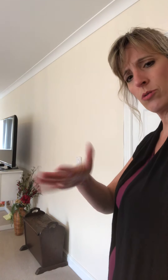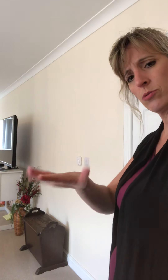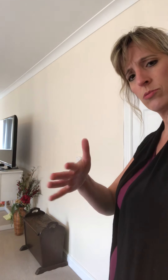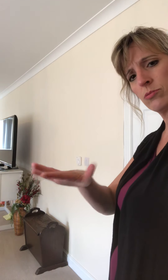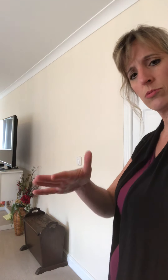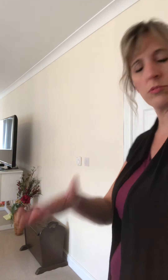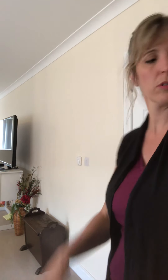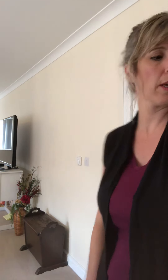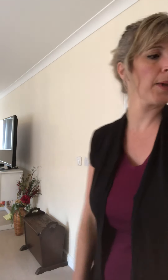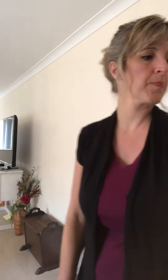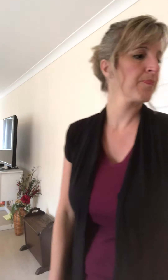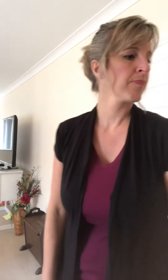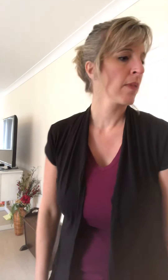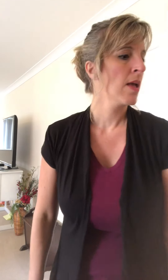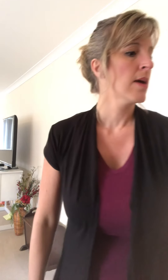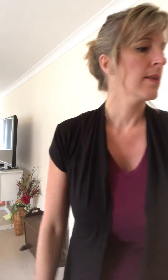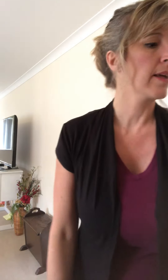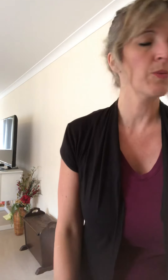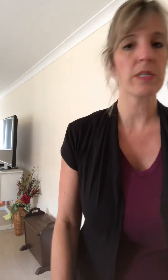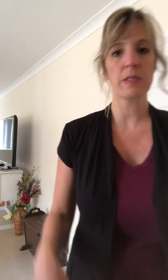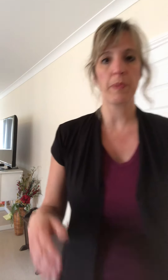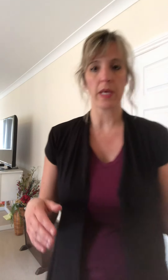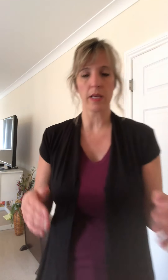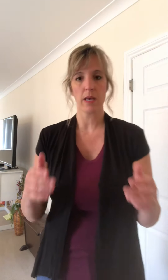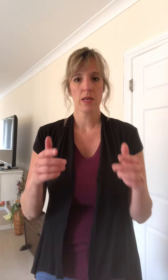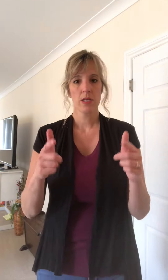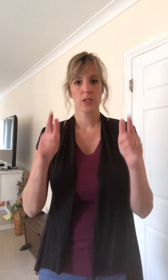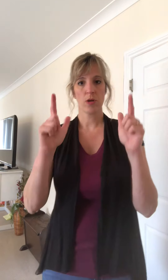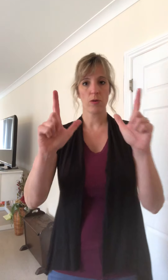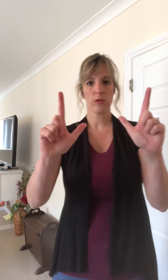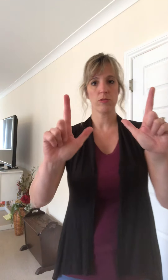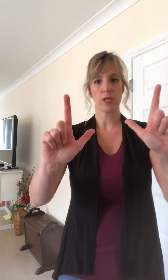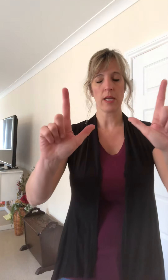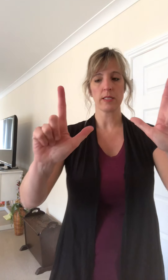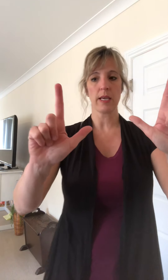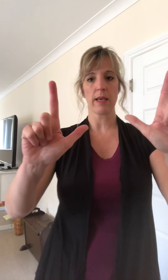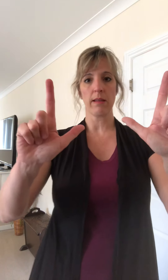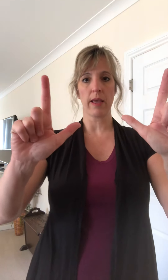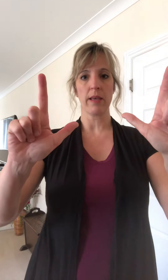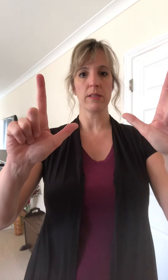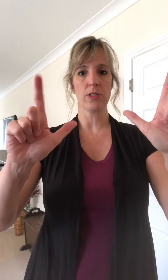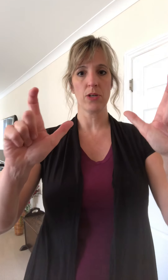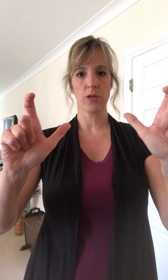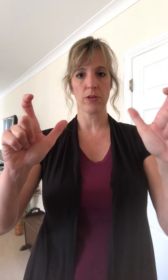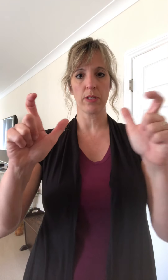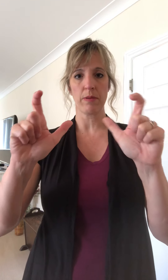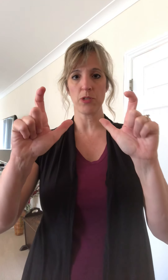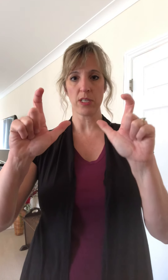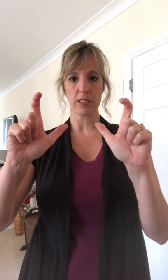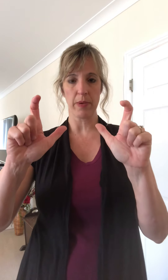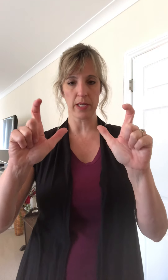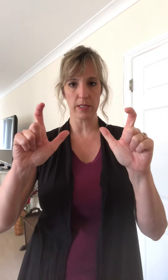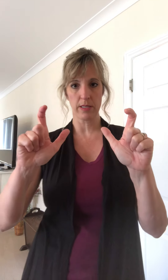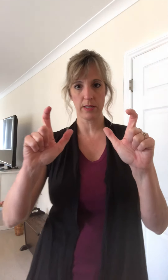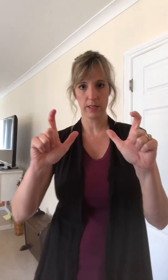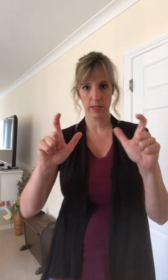so-so, okay? The next one is big. So you kind of take L hands, crook them just a bit,